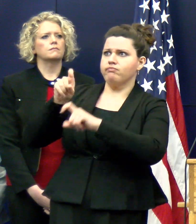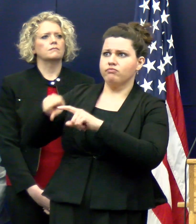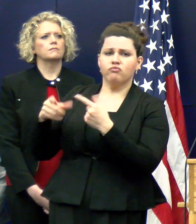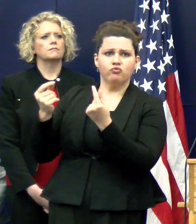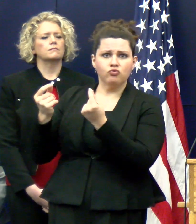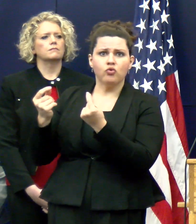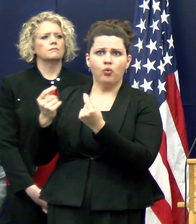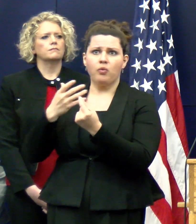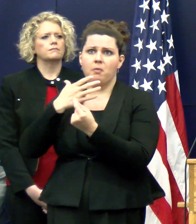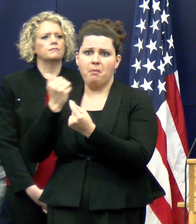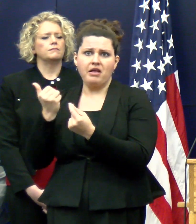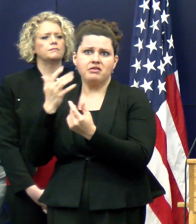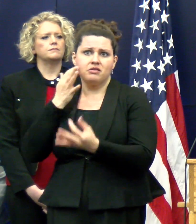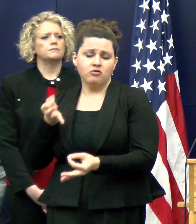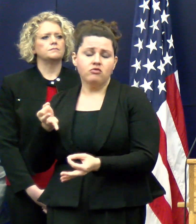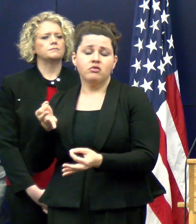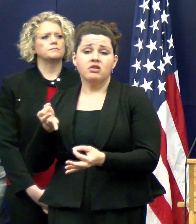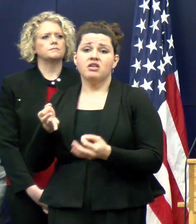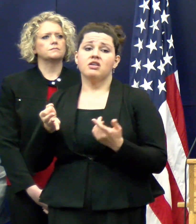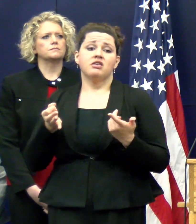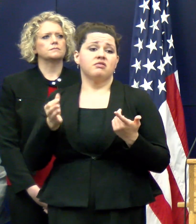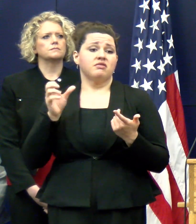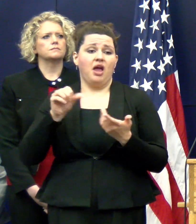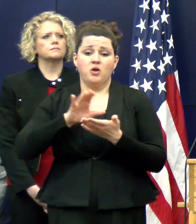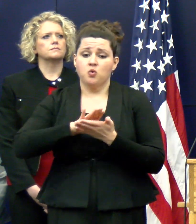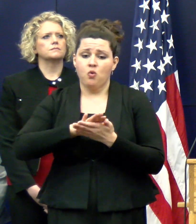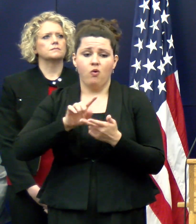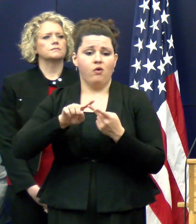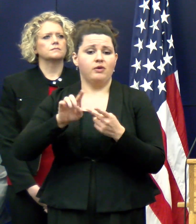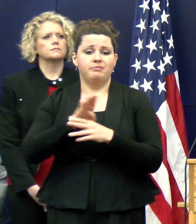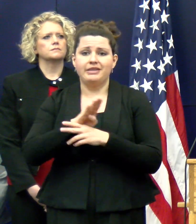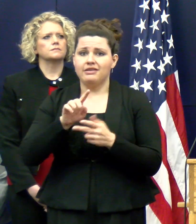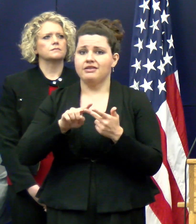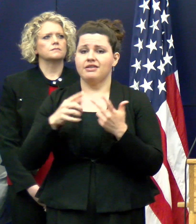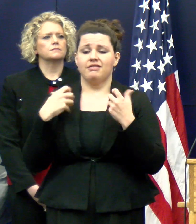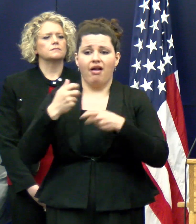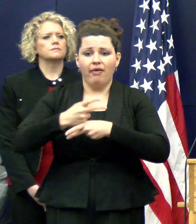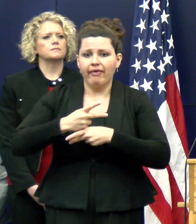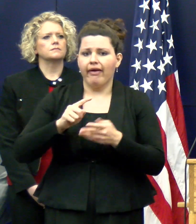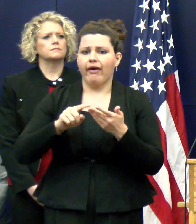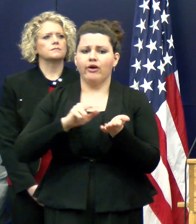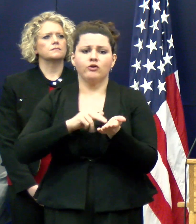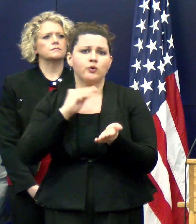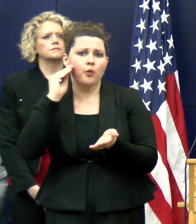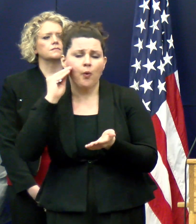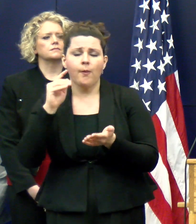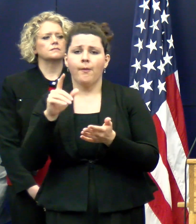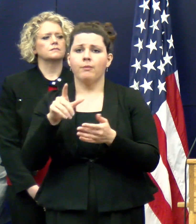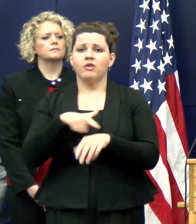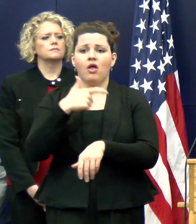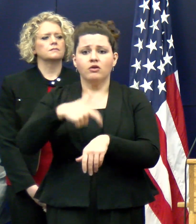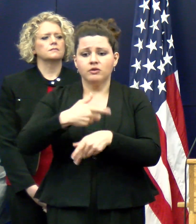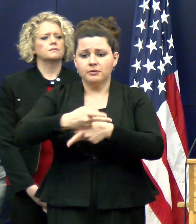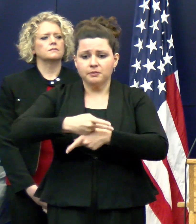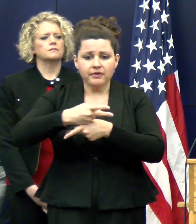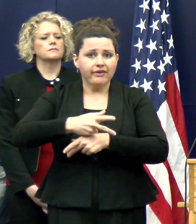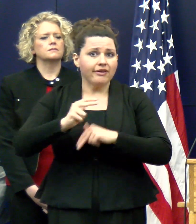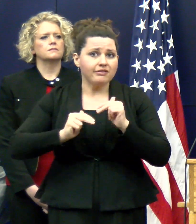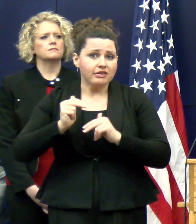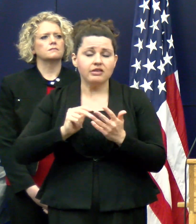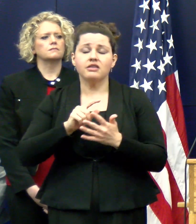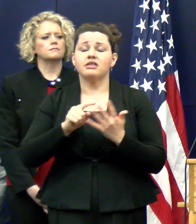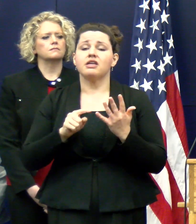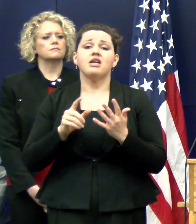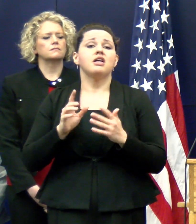out several to schools and businesses and healthcare facilities, nursing homes, long-term care facilities.